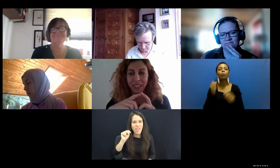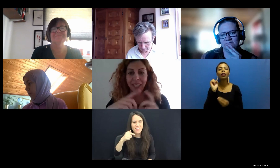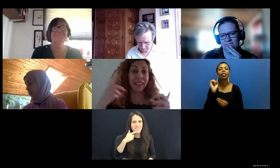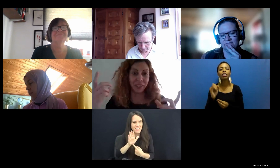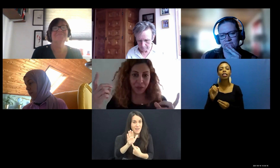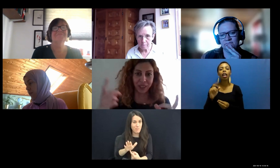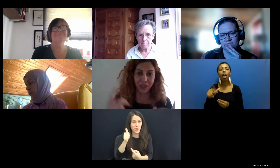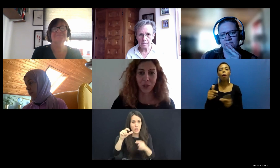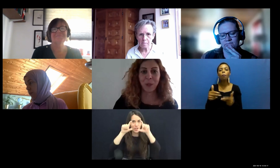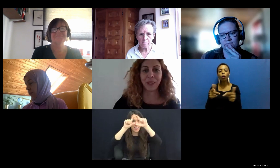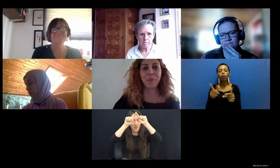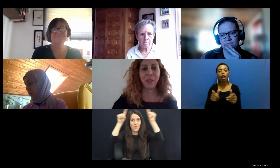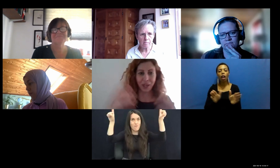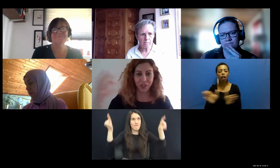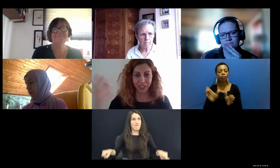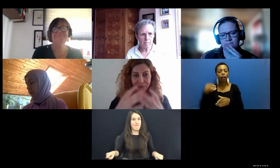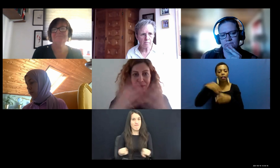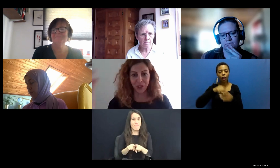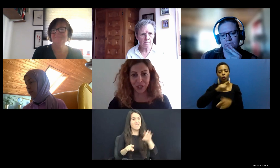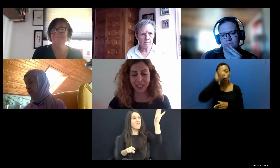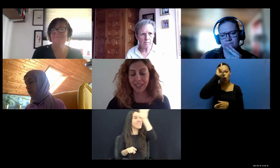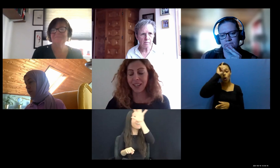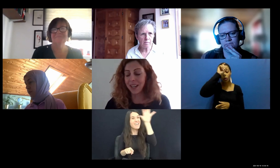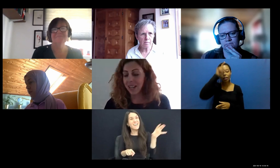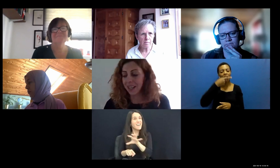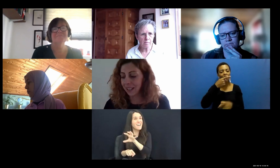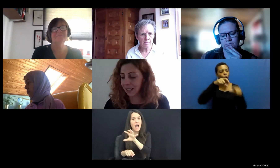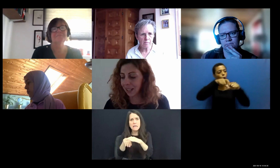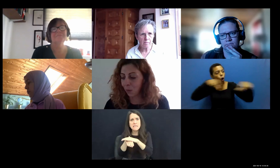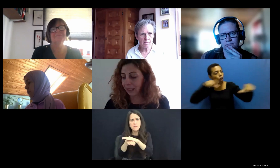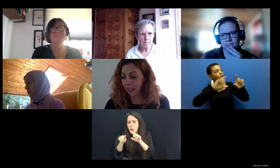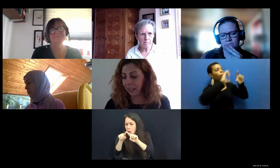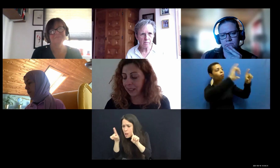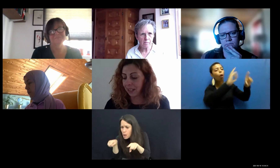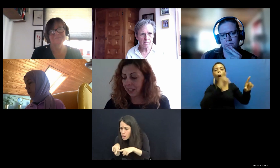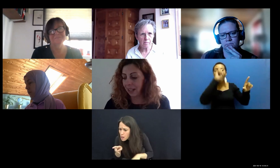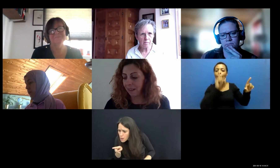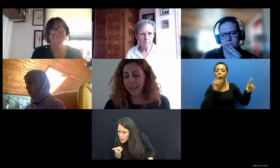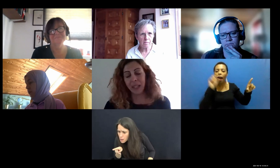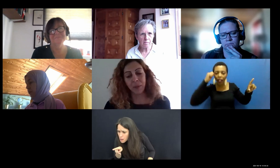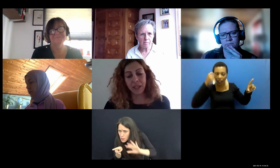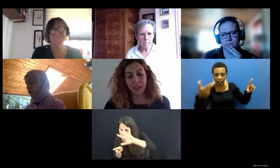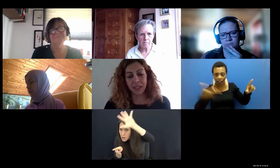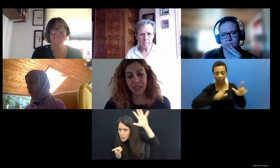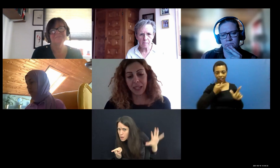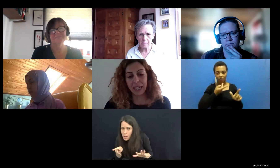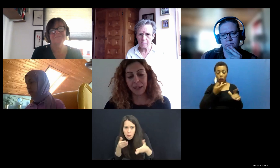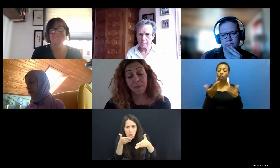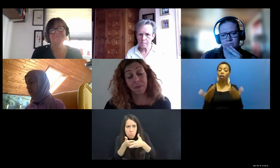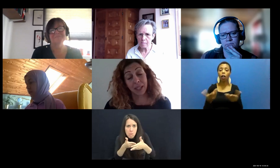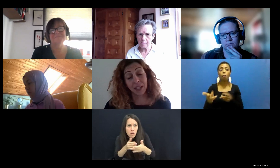of clinic of a hospital, but you actually make sure it's widely available. And I